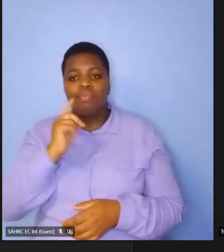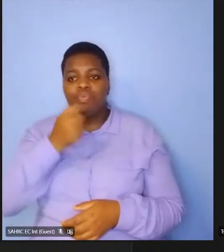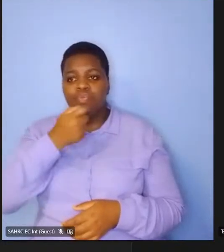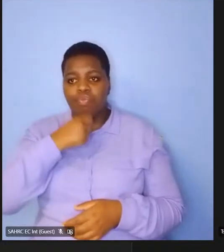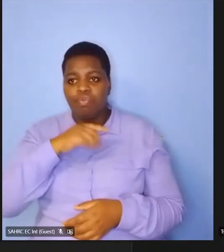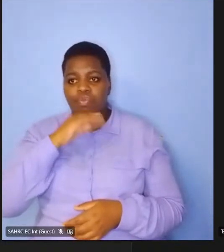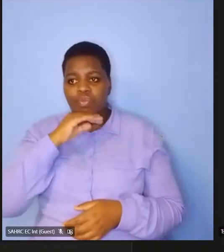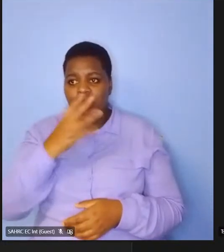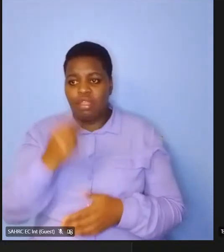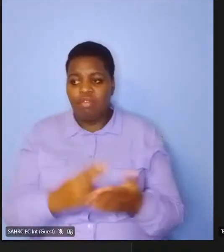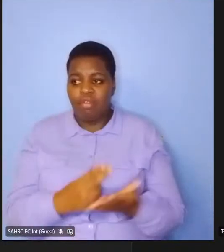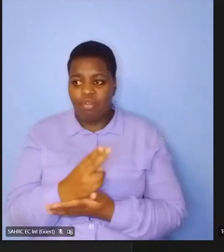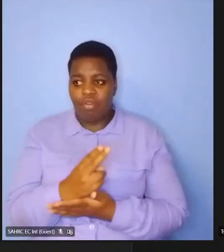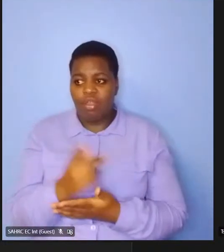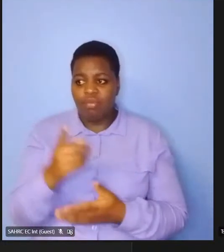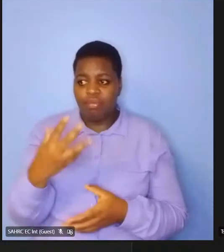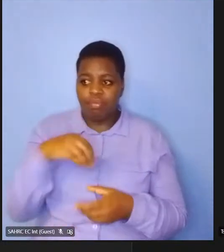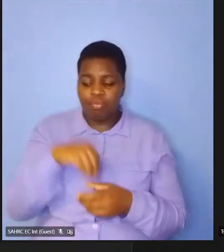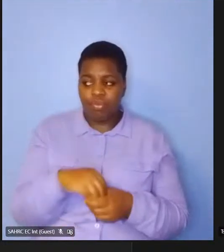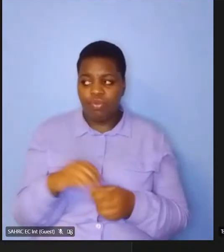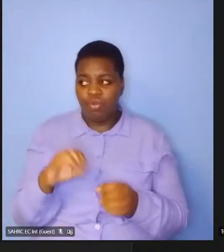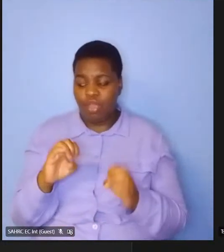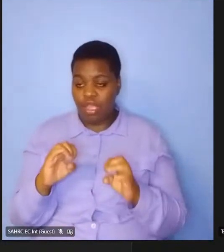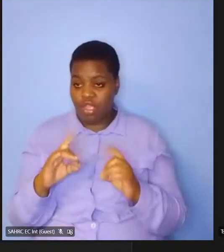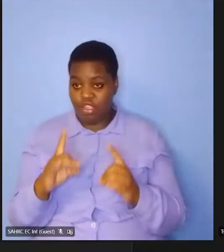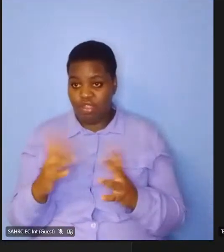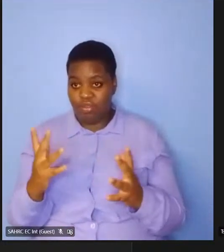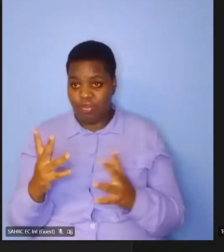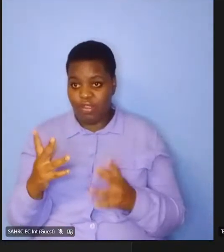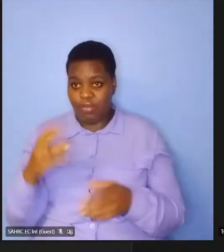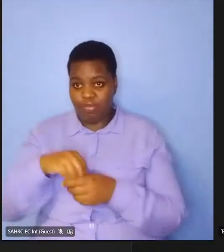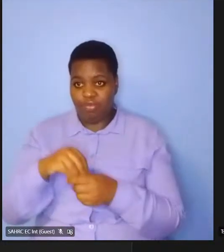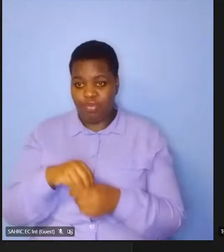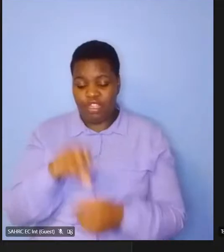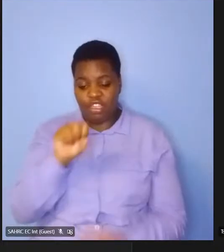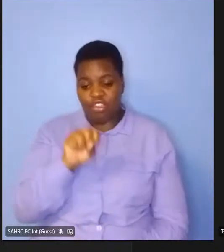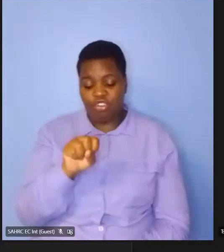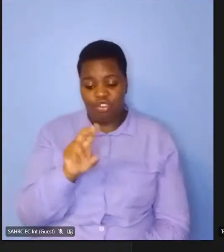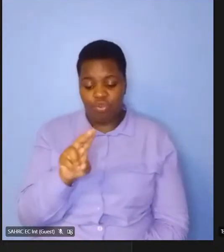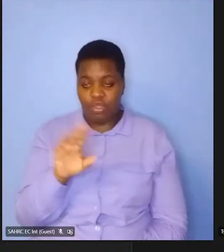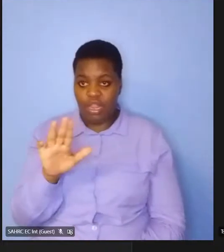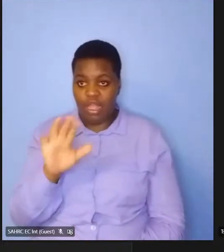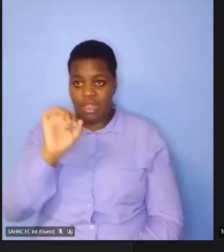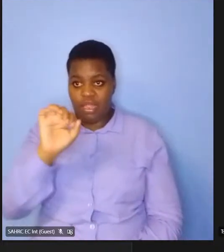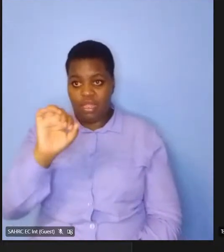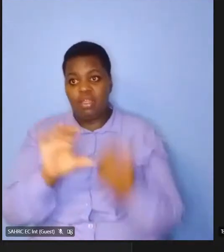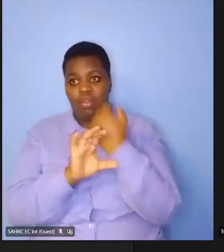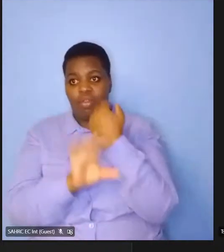to the basic education, which is contained in Section 29 of our Constitution.